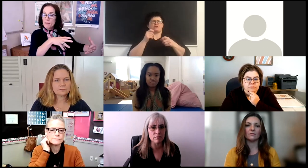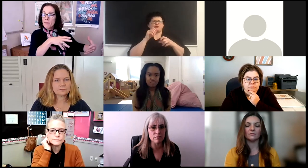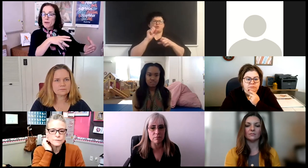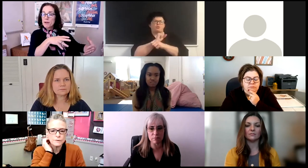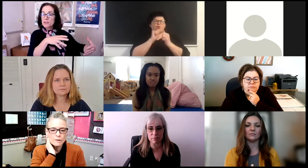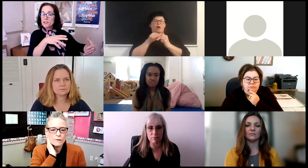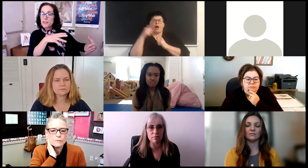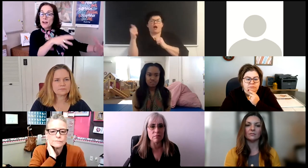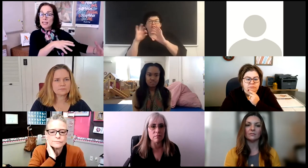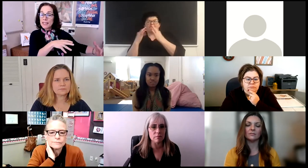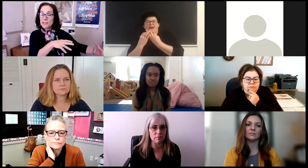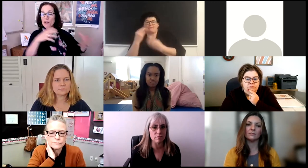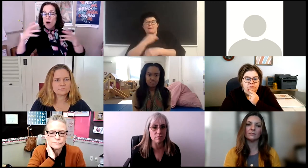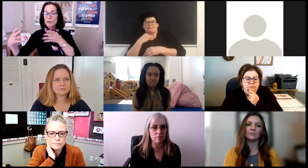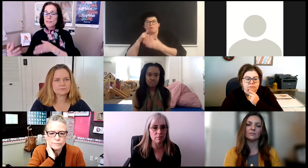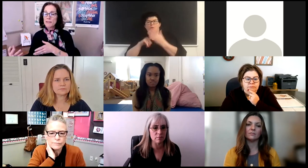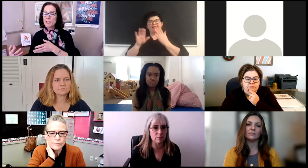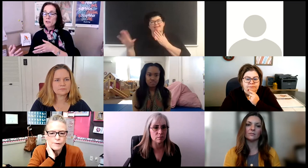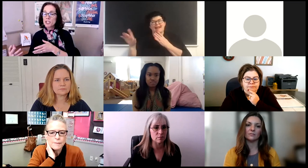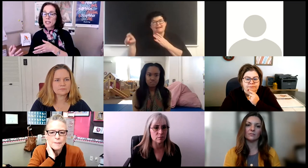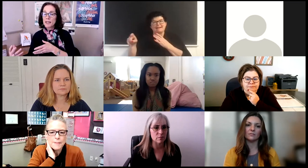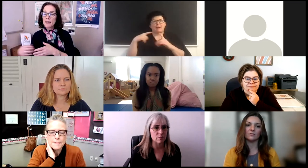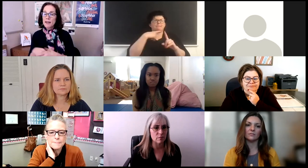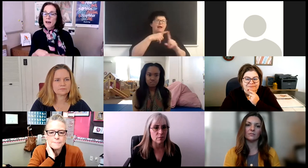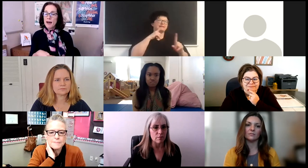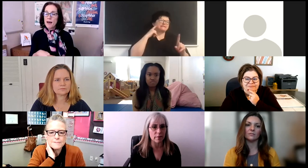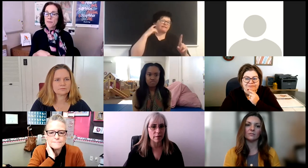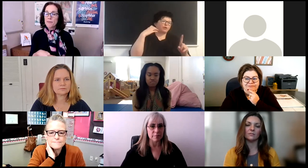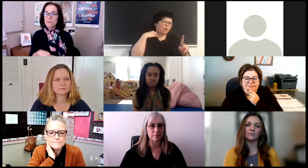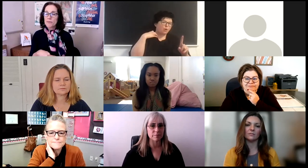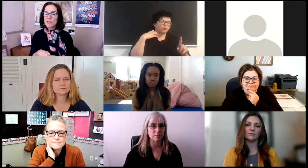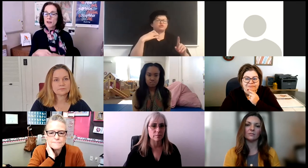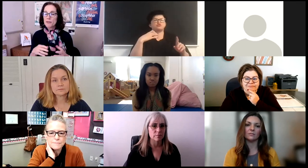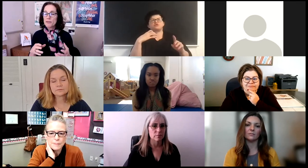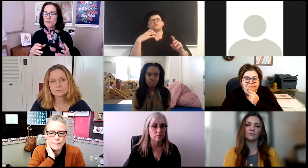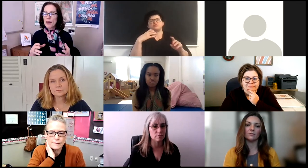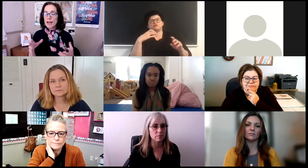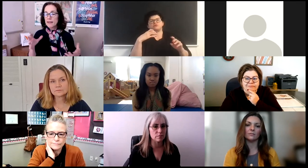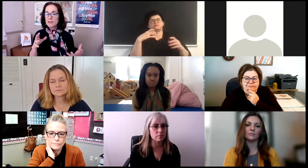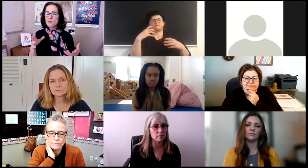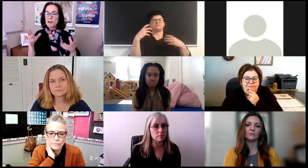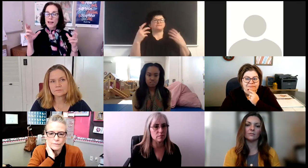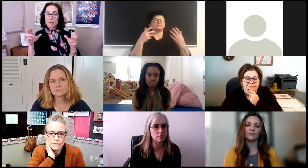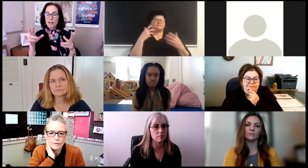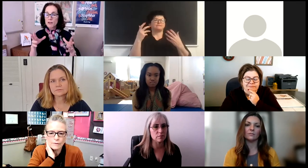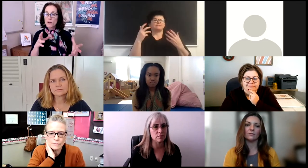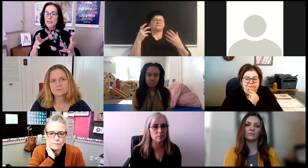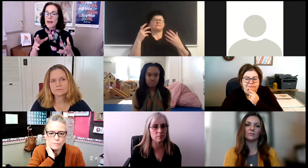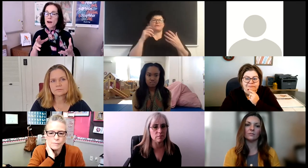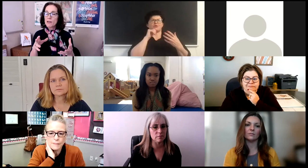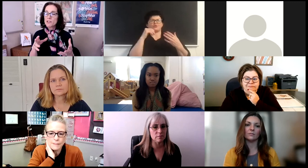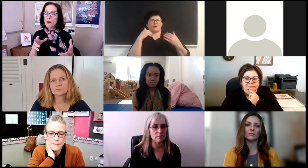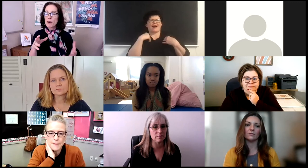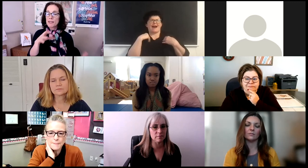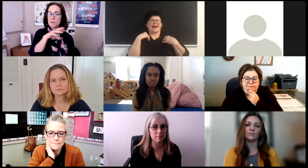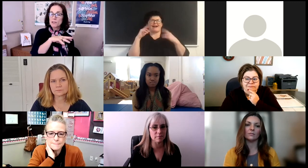family members, their needs along with deaf coaching? You know, we don't have regular working